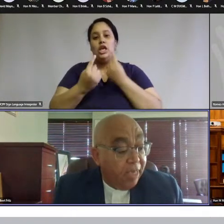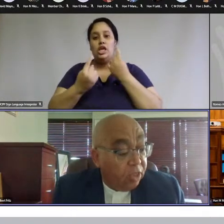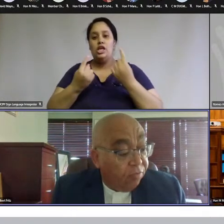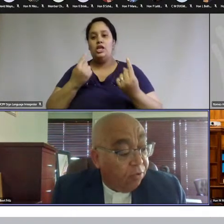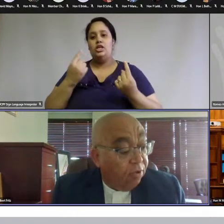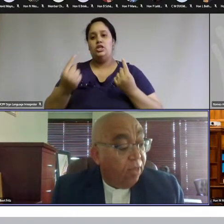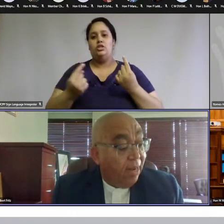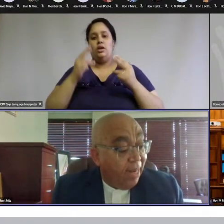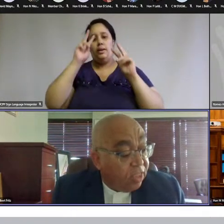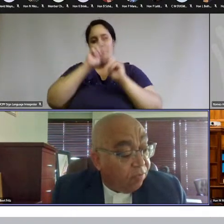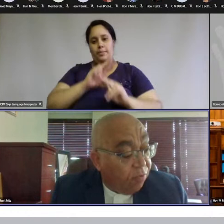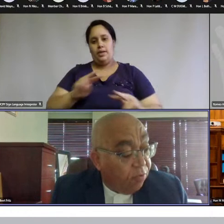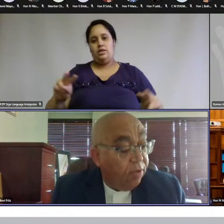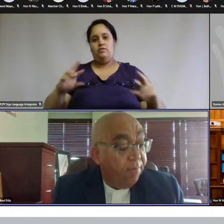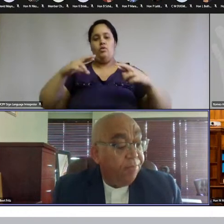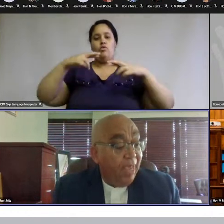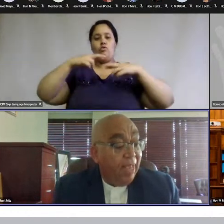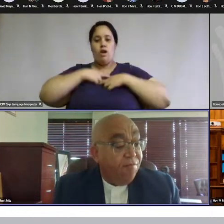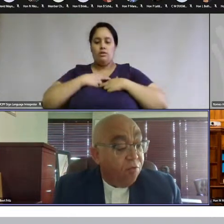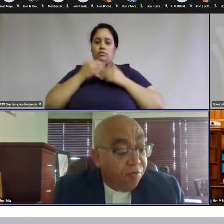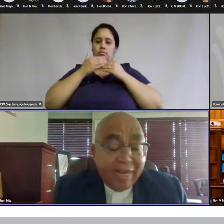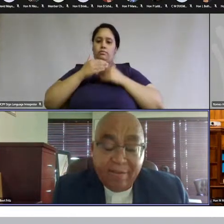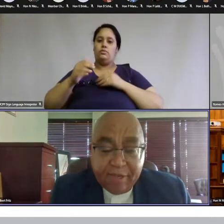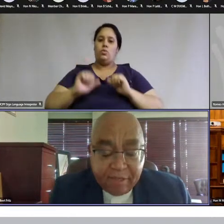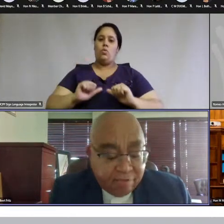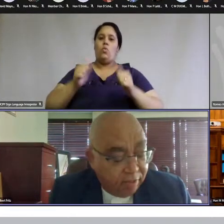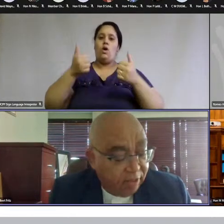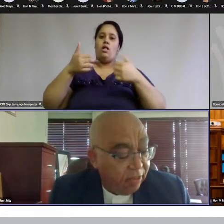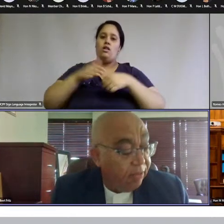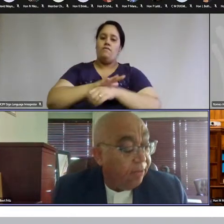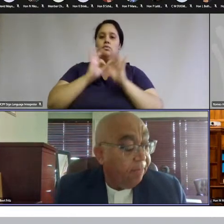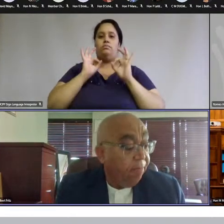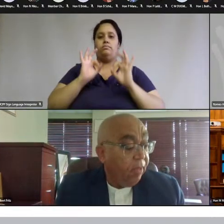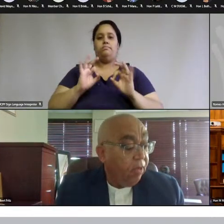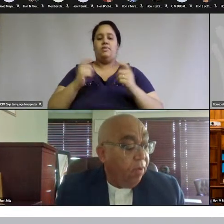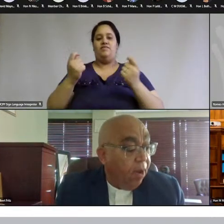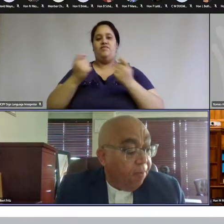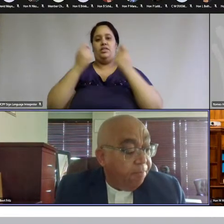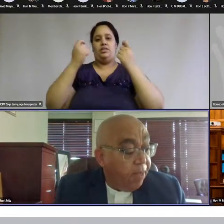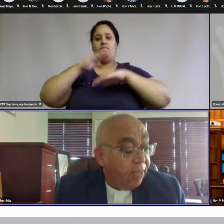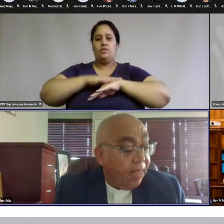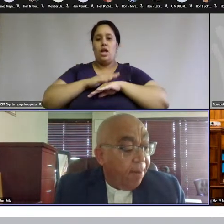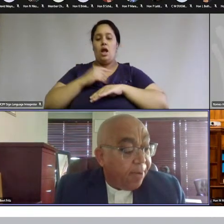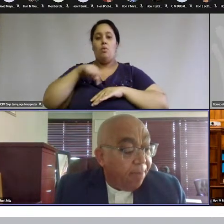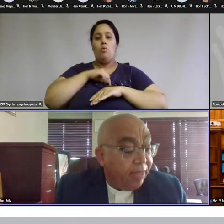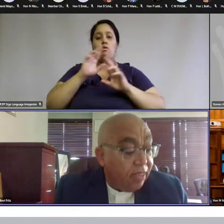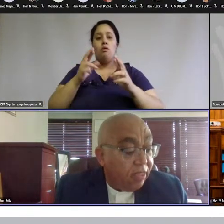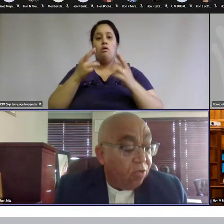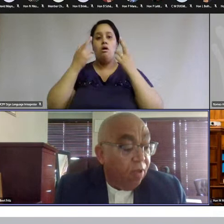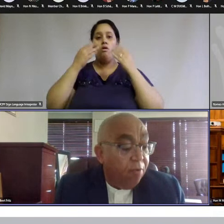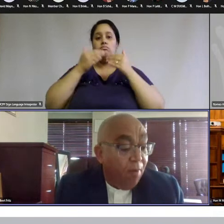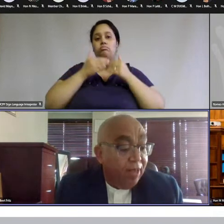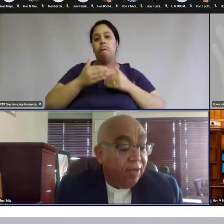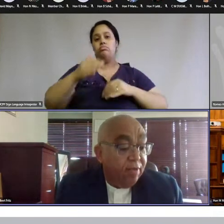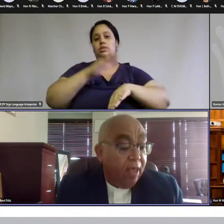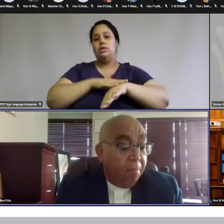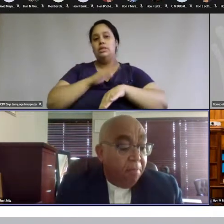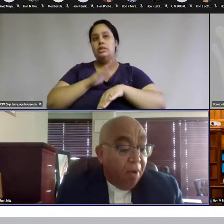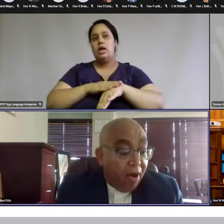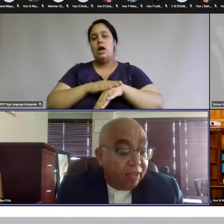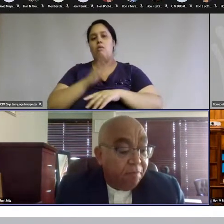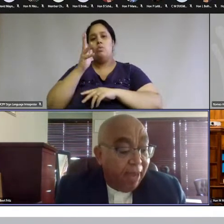a peaceful, restful, and a fulfilling festive season. We hope that the upcoming season will be